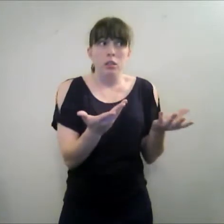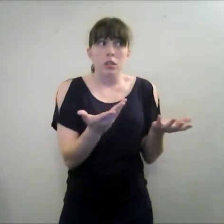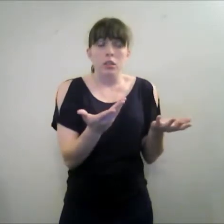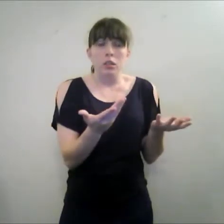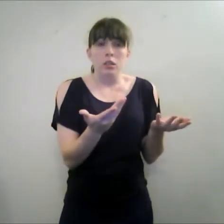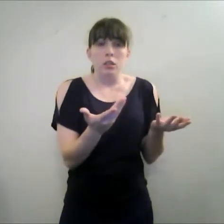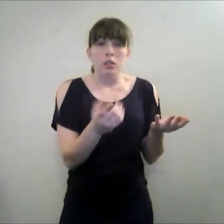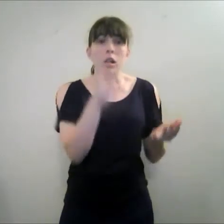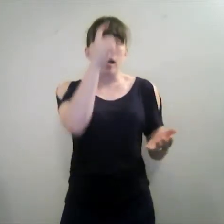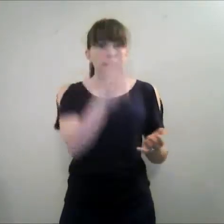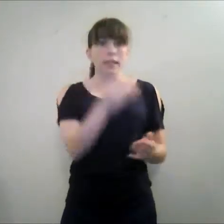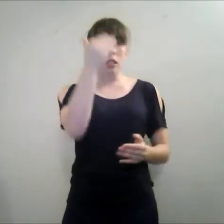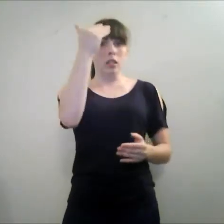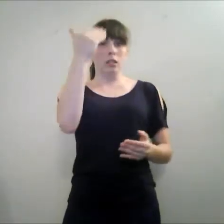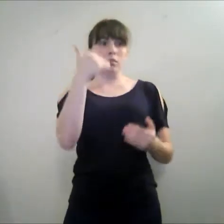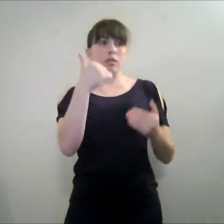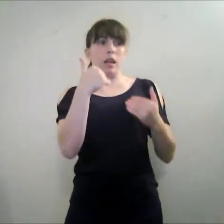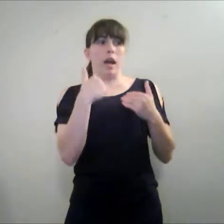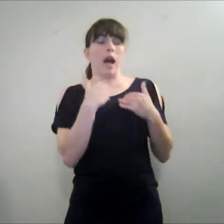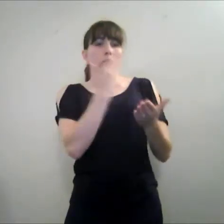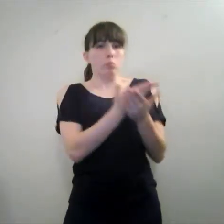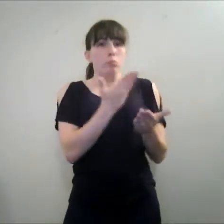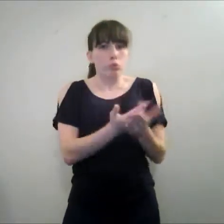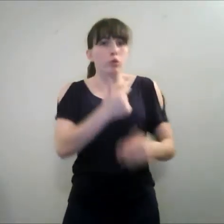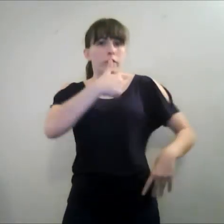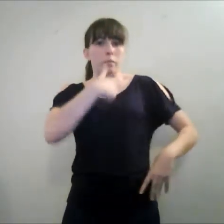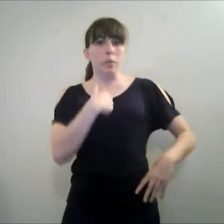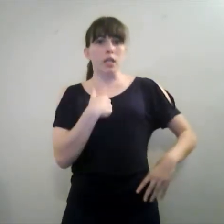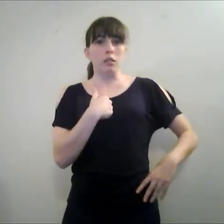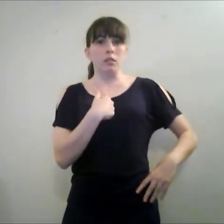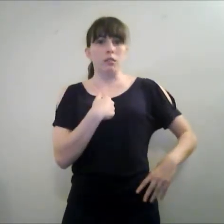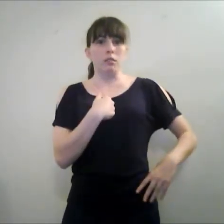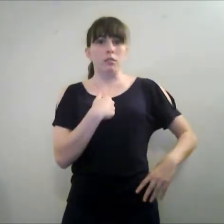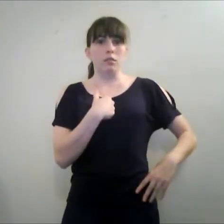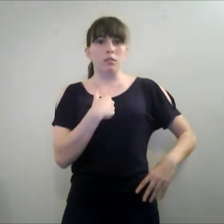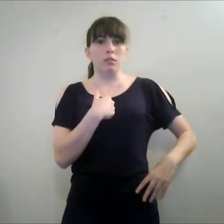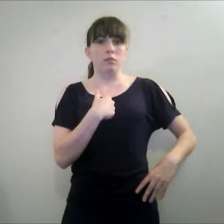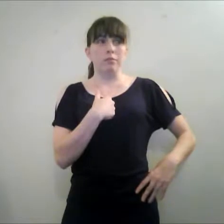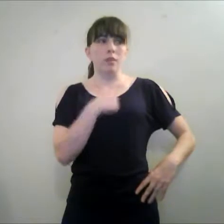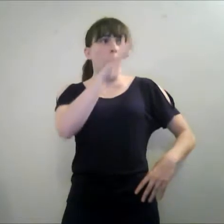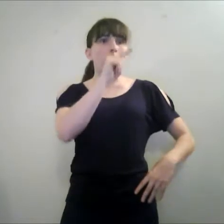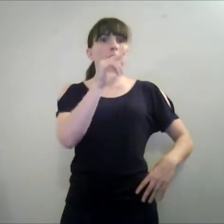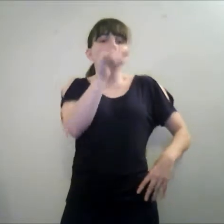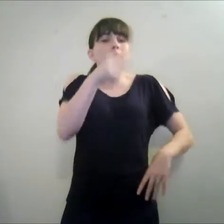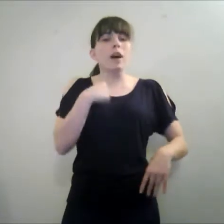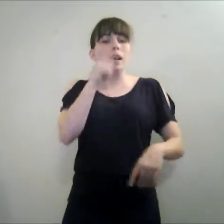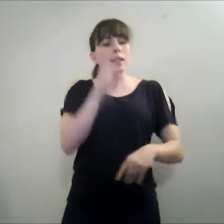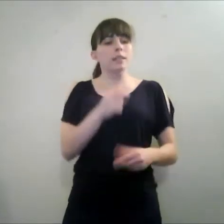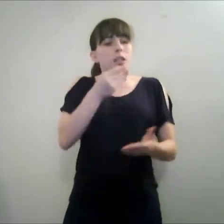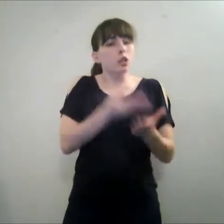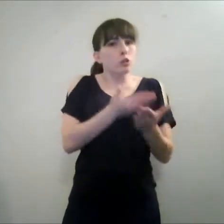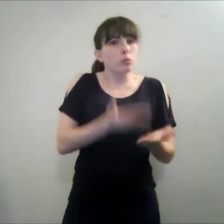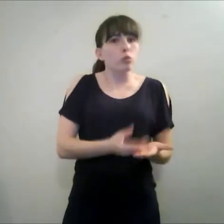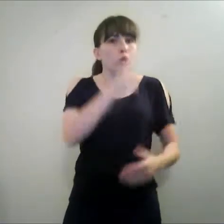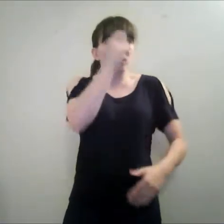in the hospital reporting a drunk surgeon, or, that message will only happen if I'm anonymous. So the system has to